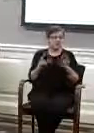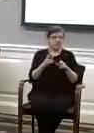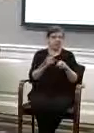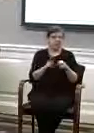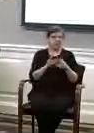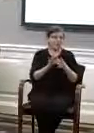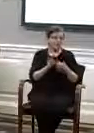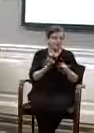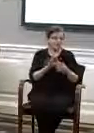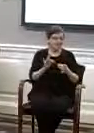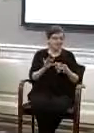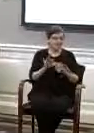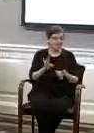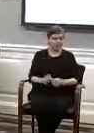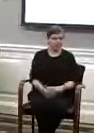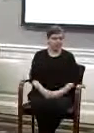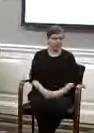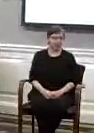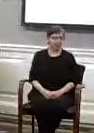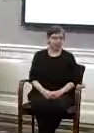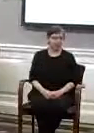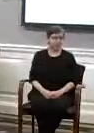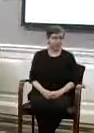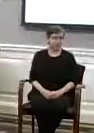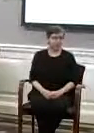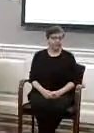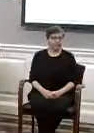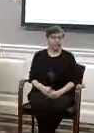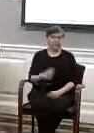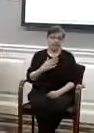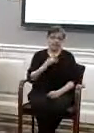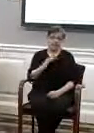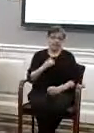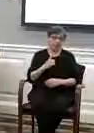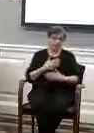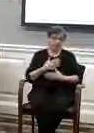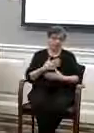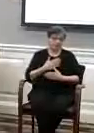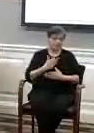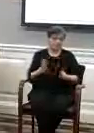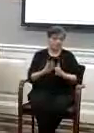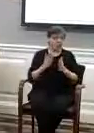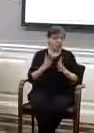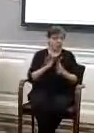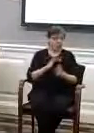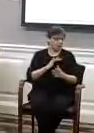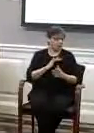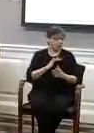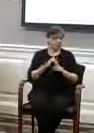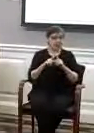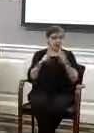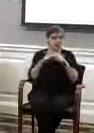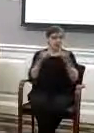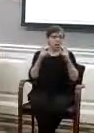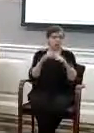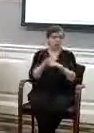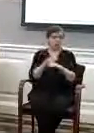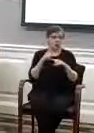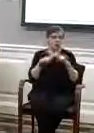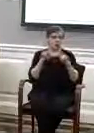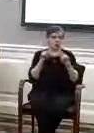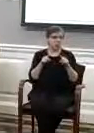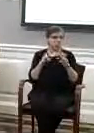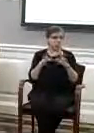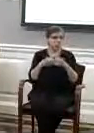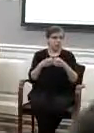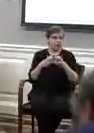message, that one is hearing from this, and it's an encouraging message. But it's a bit more complicated than going to a classroom and teaching